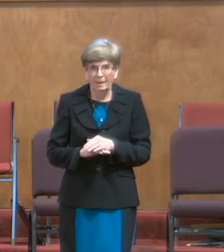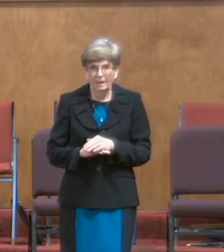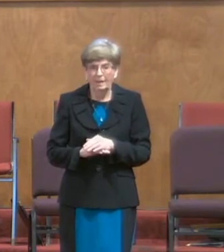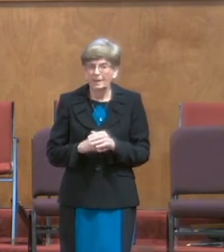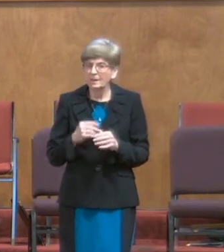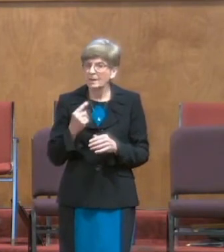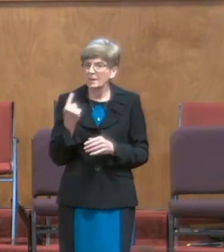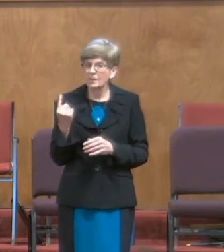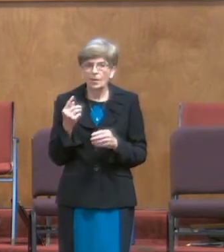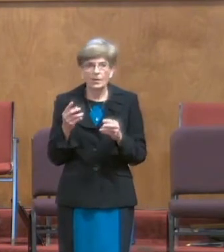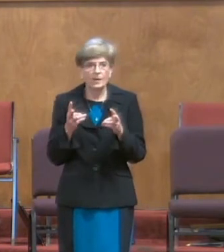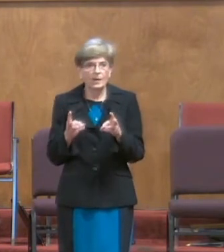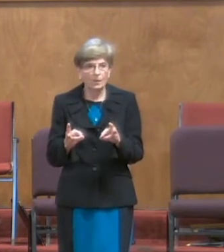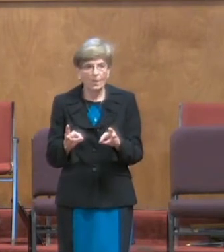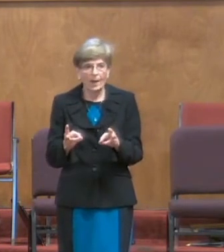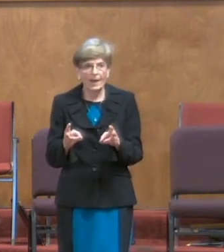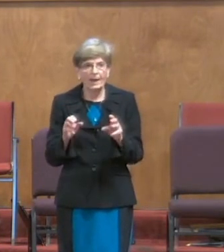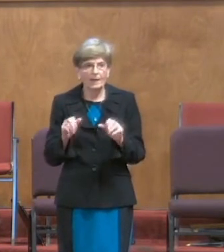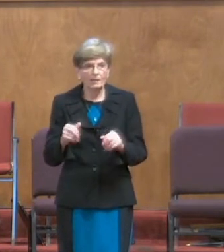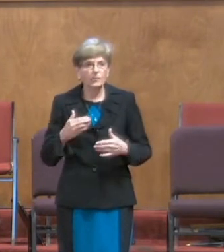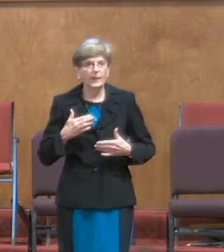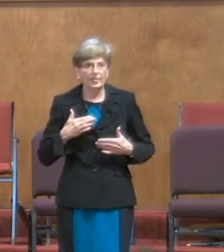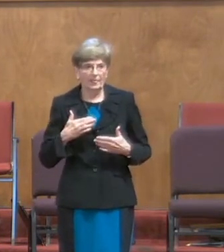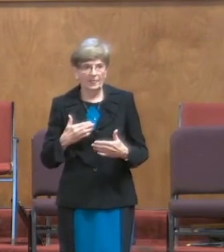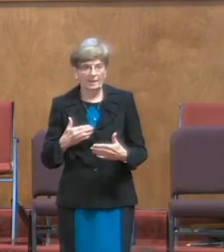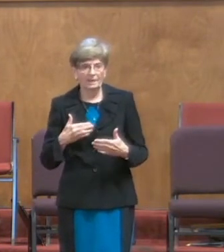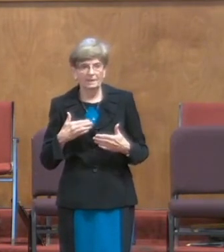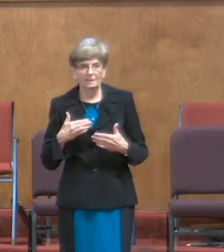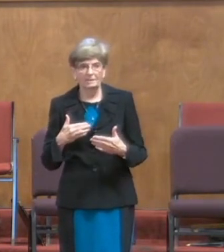It's the only way that Jesus can even take a breath.